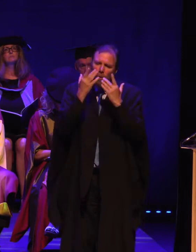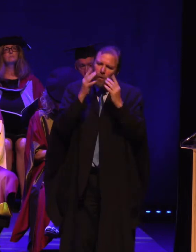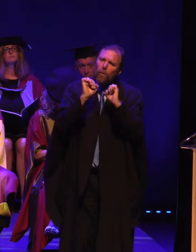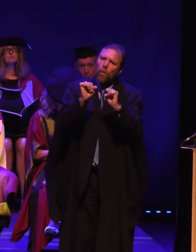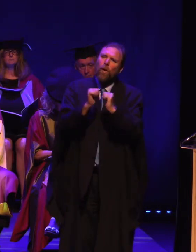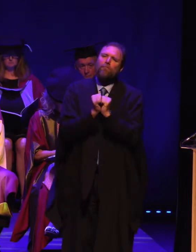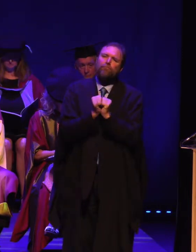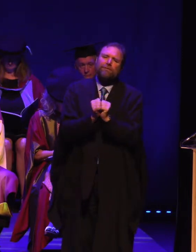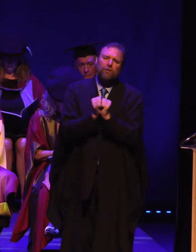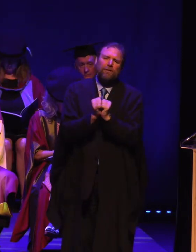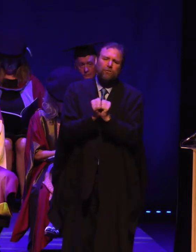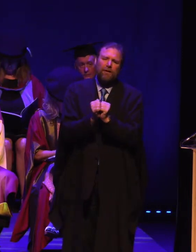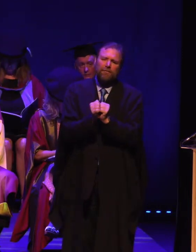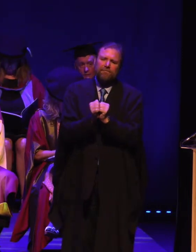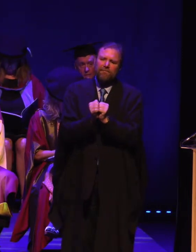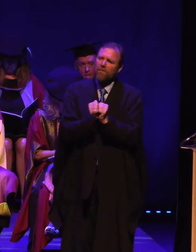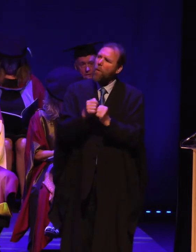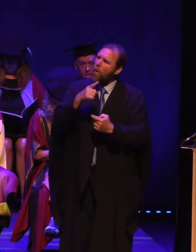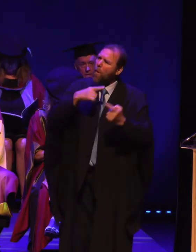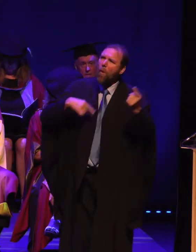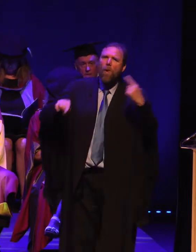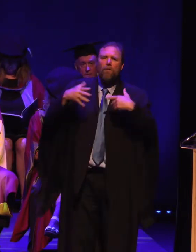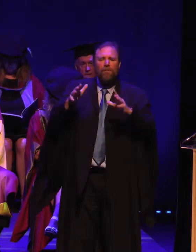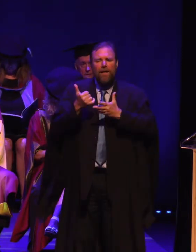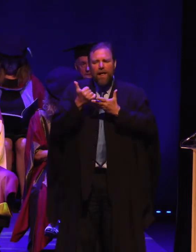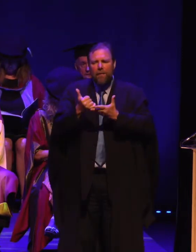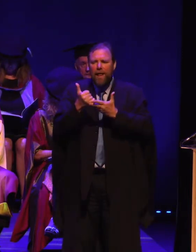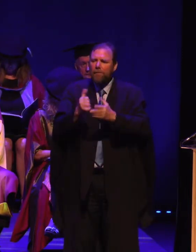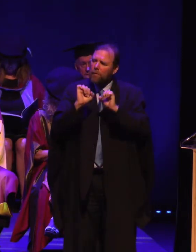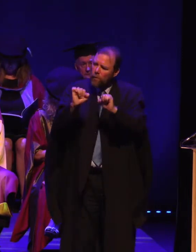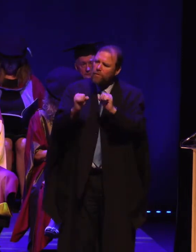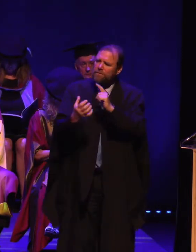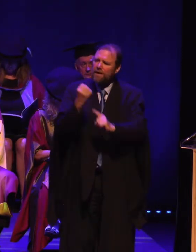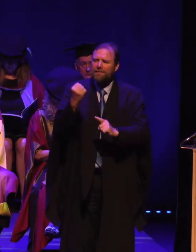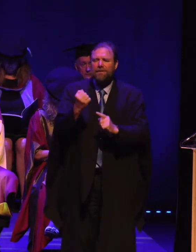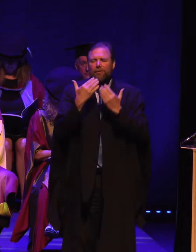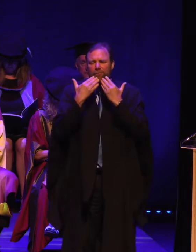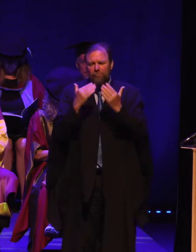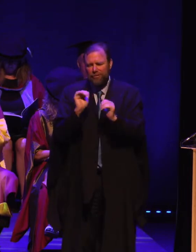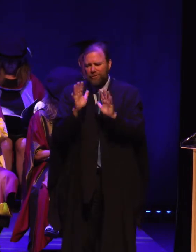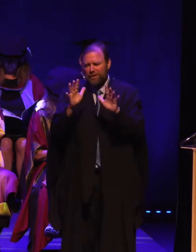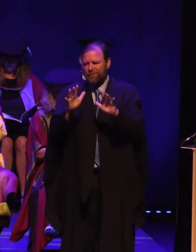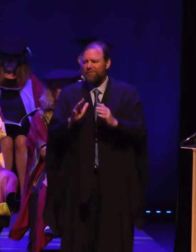those who have helped contribute to your success. Congratulations.